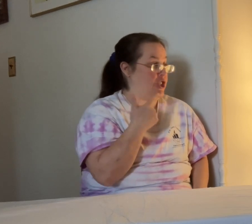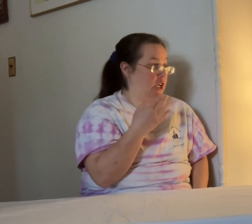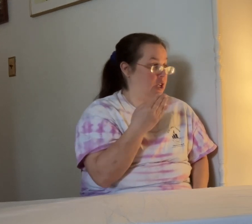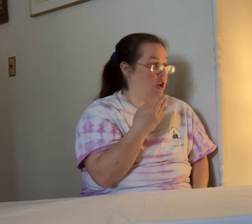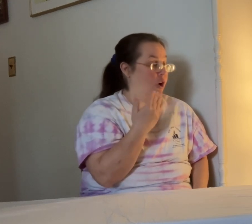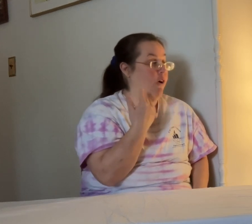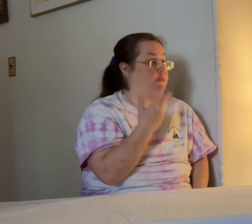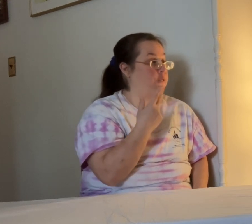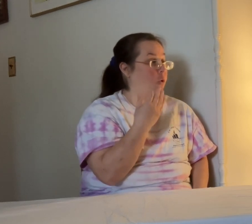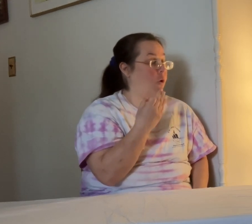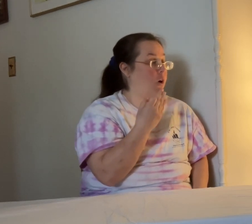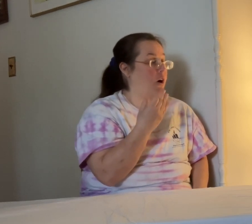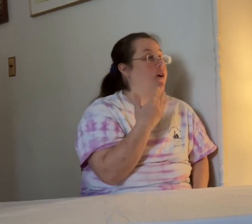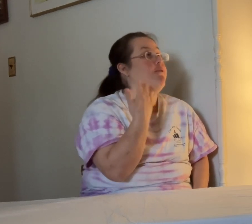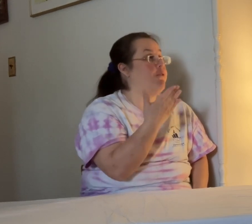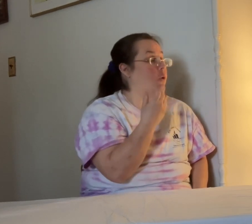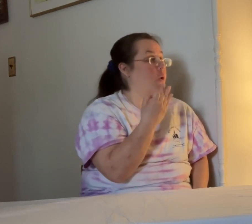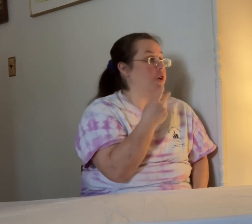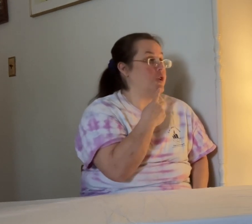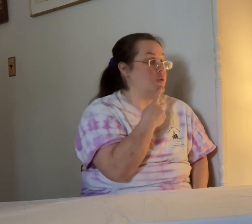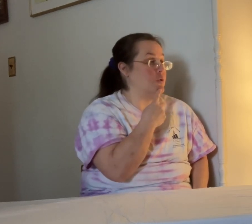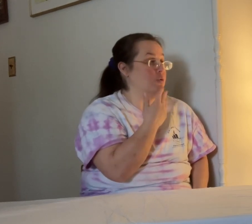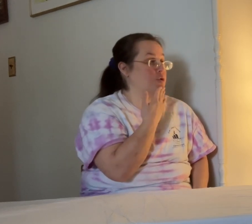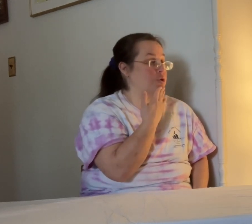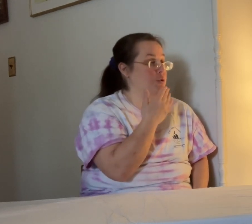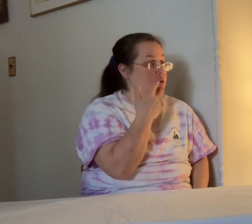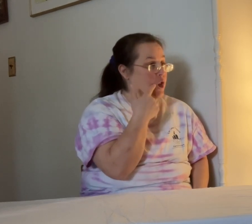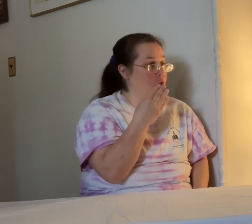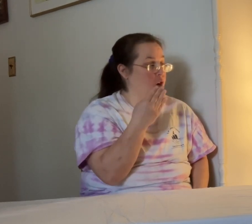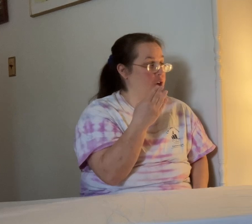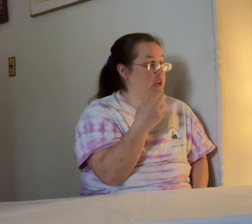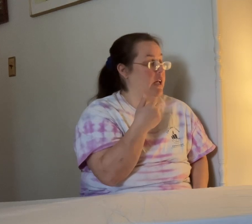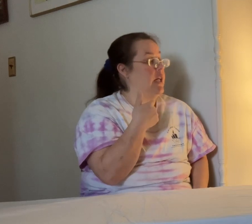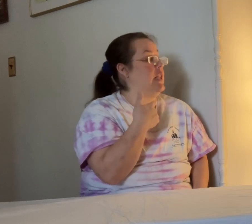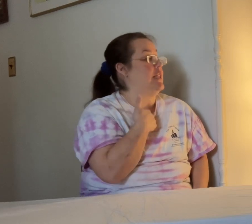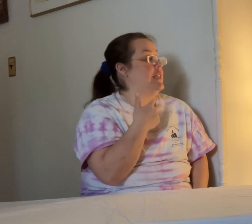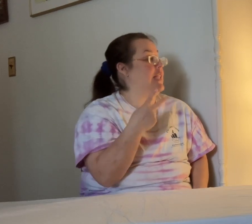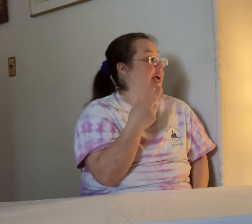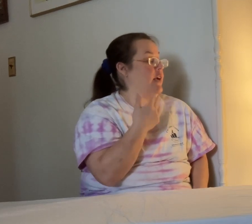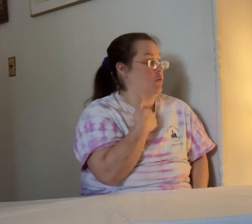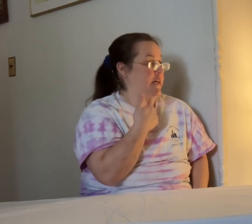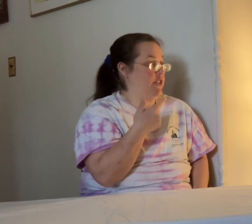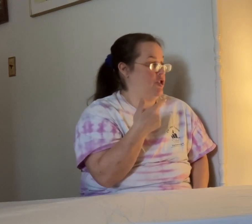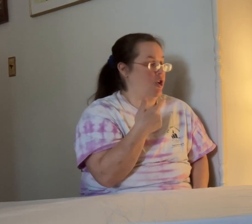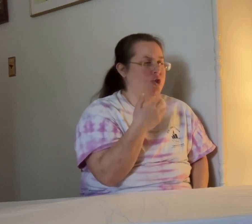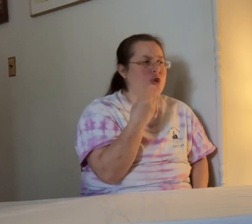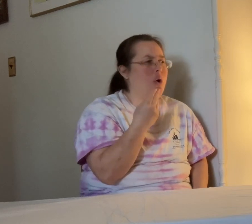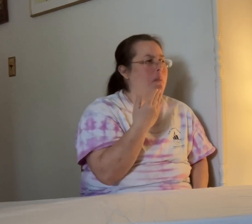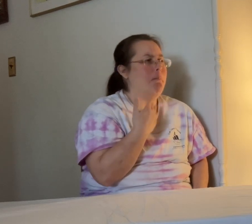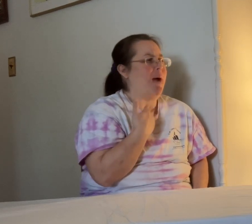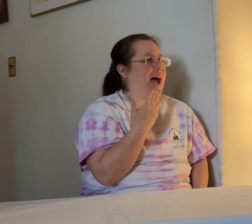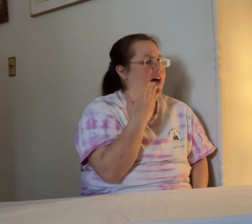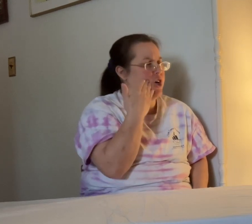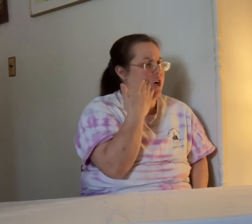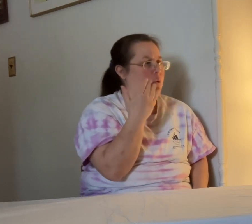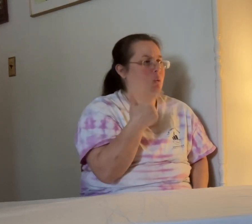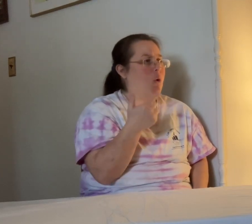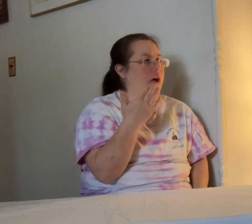foundation for you to learn language, no matter what